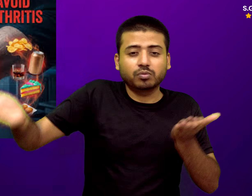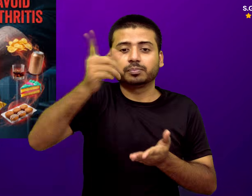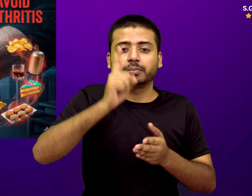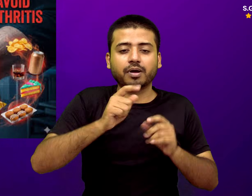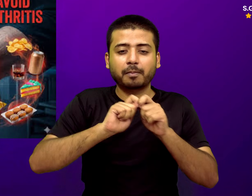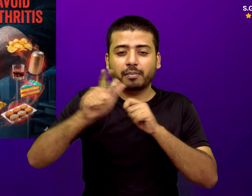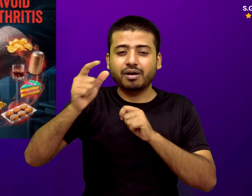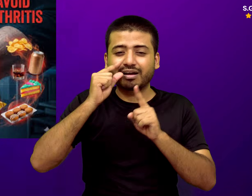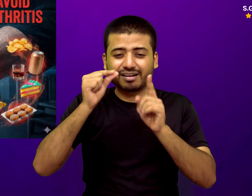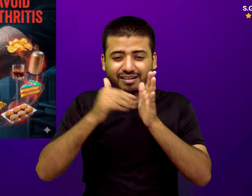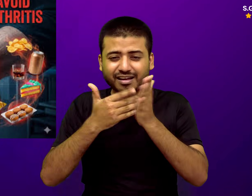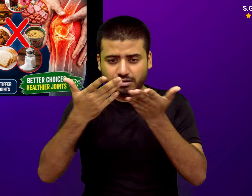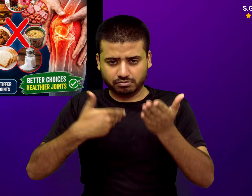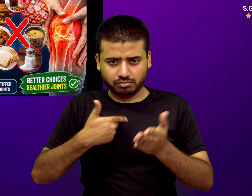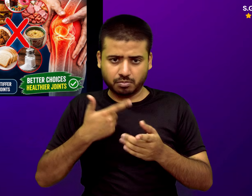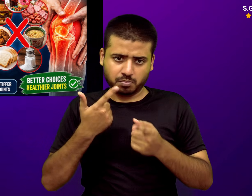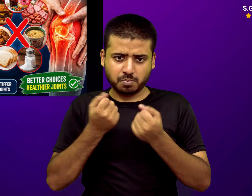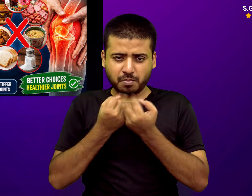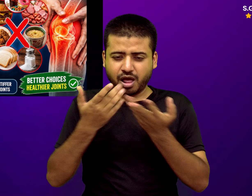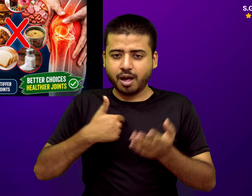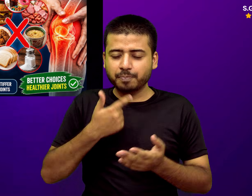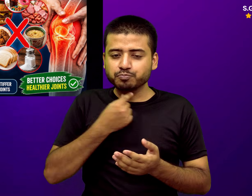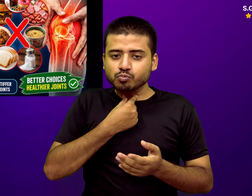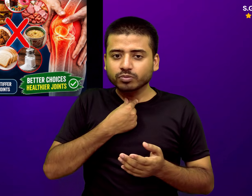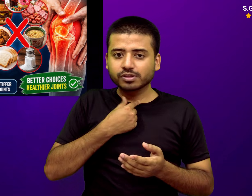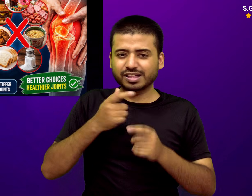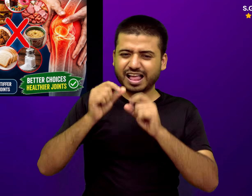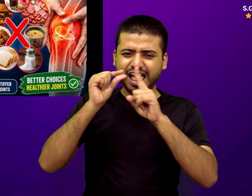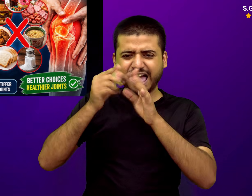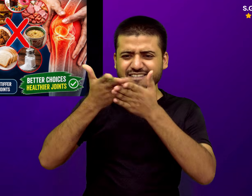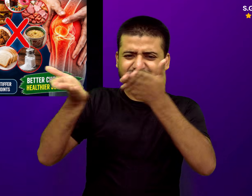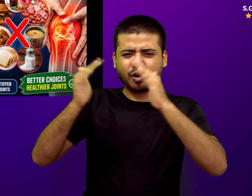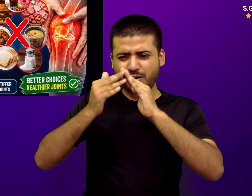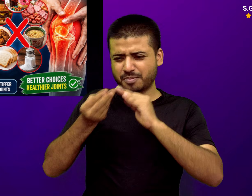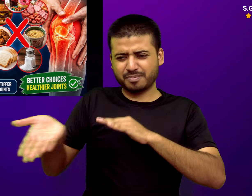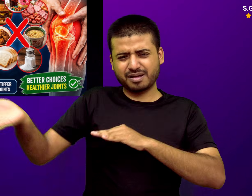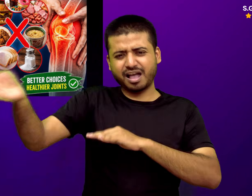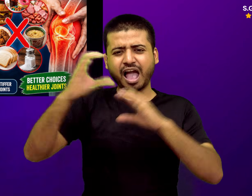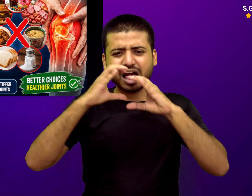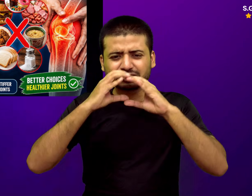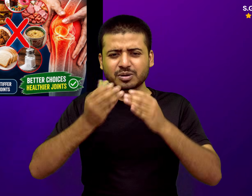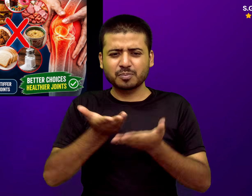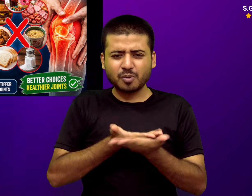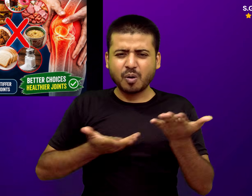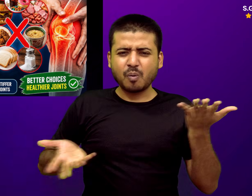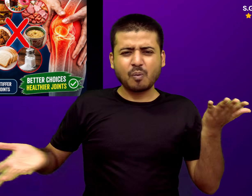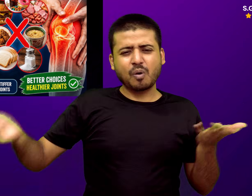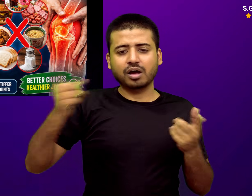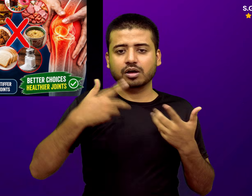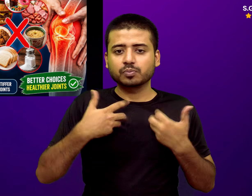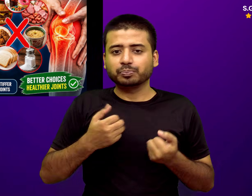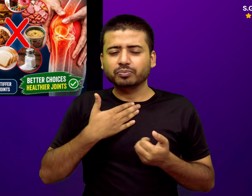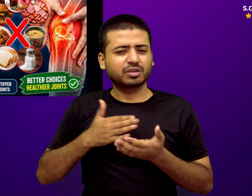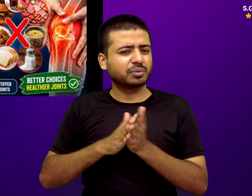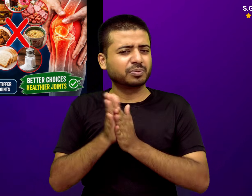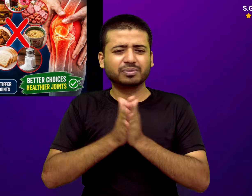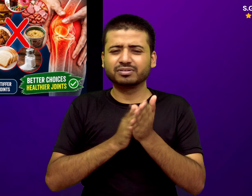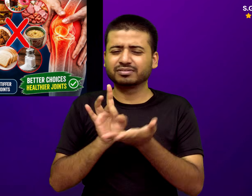time. Saturated fats and trans fats. A diet high in saturated fats, found heavily in red meat, full-fat dairy,